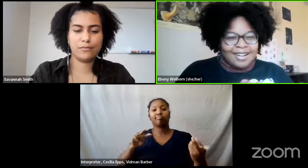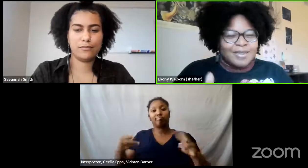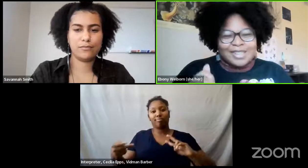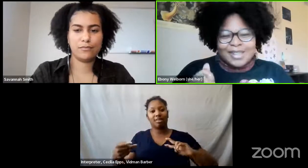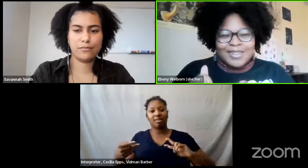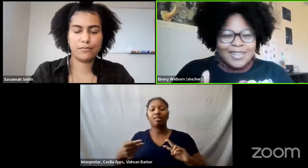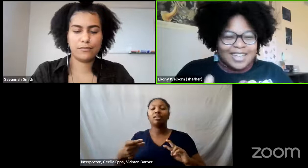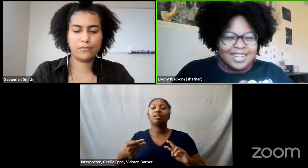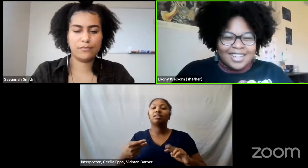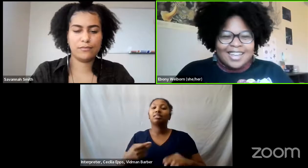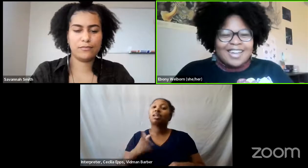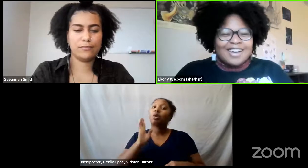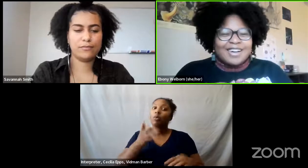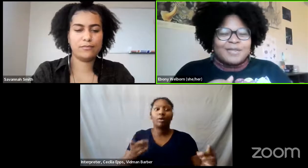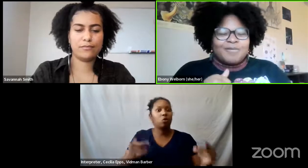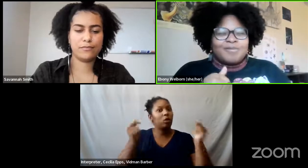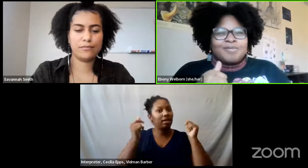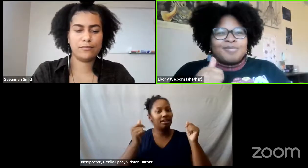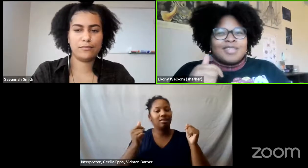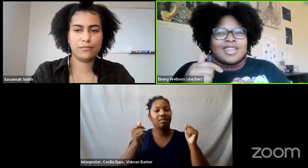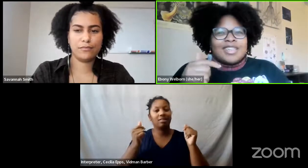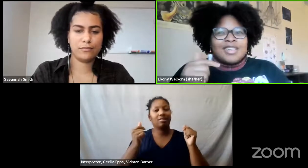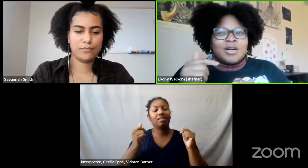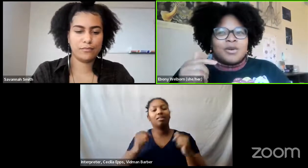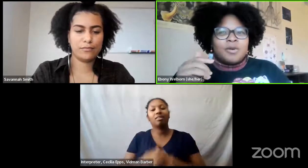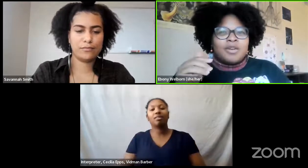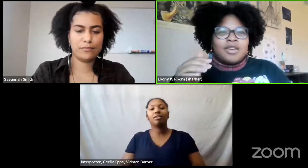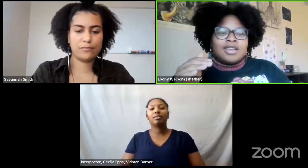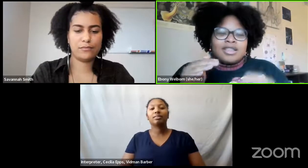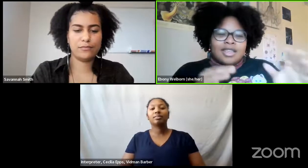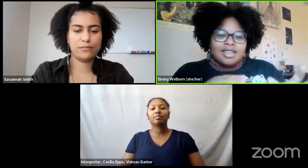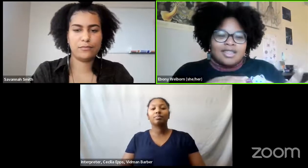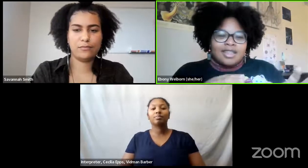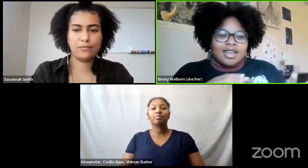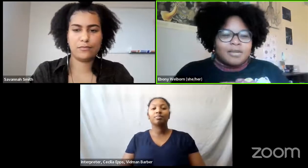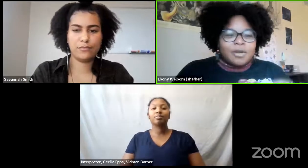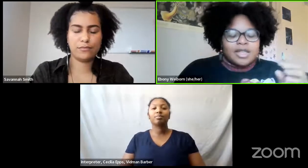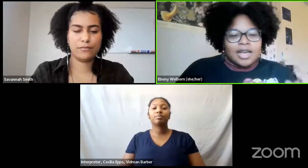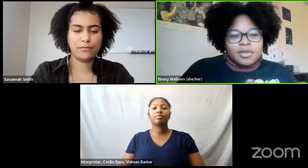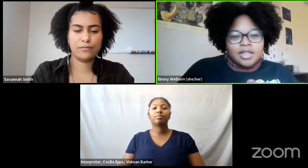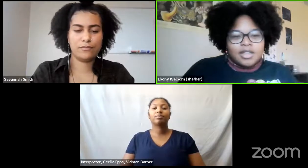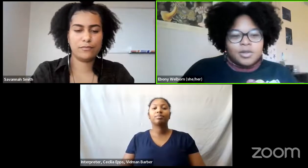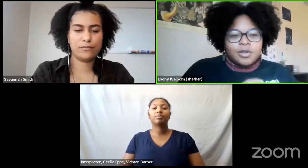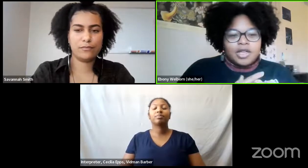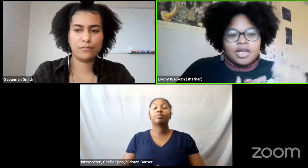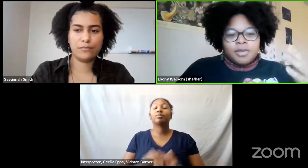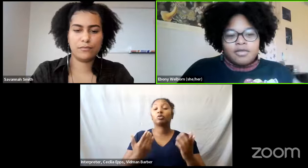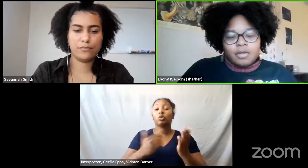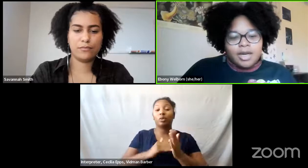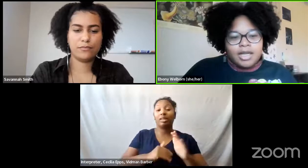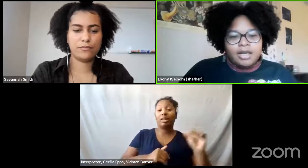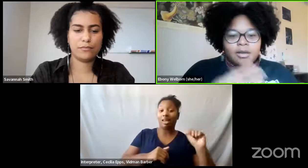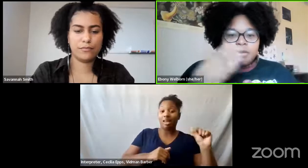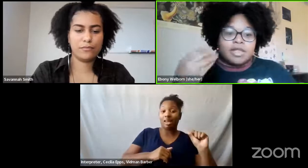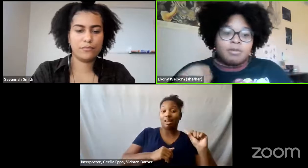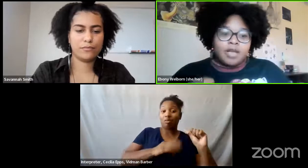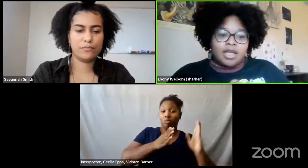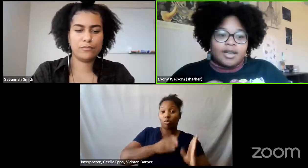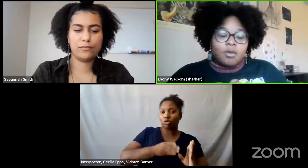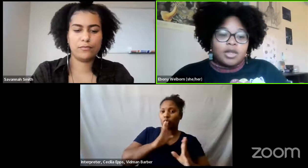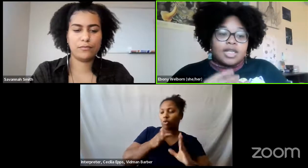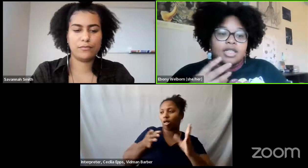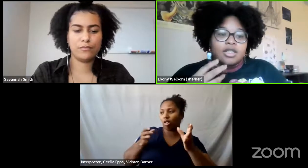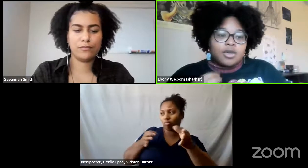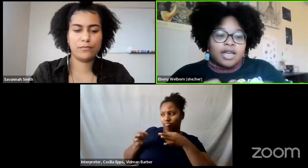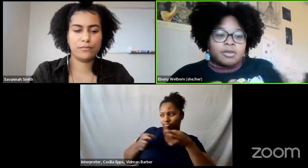to be long, it's going to be quick. And so, yes, again, person A will tell their story, observe their body. Person